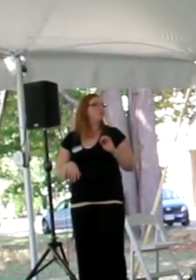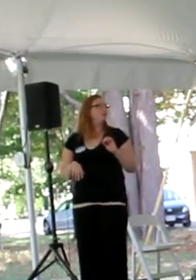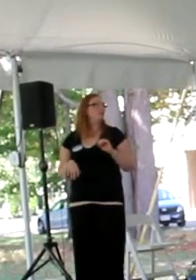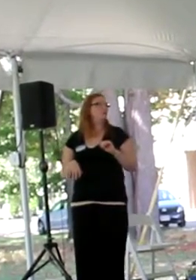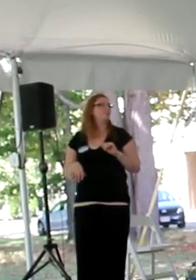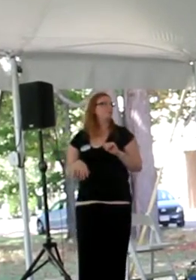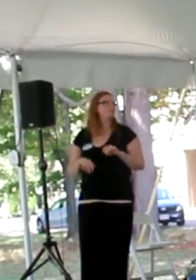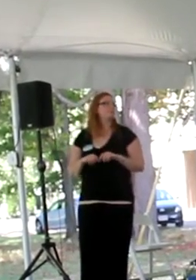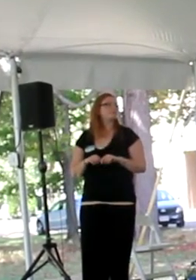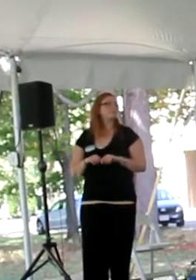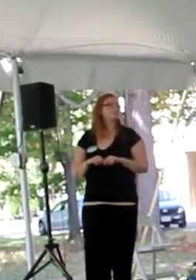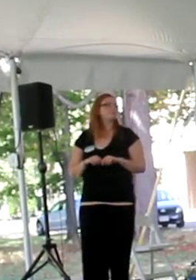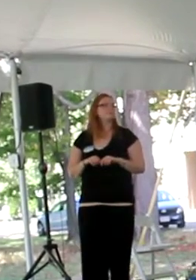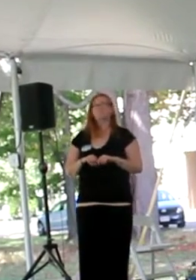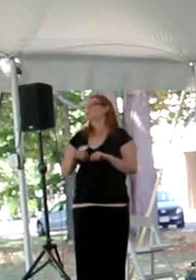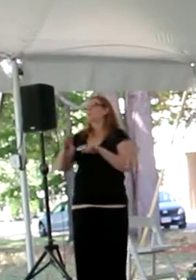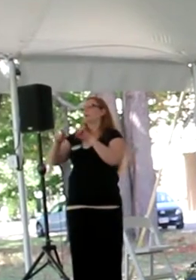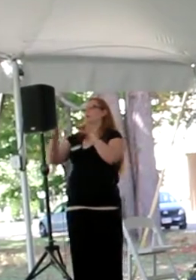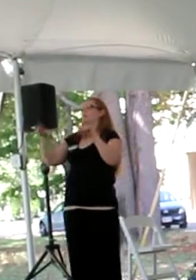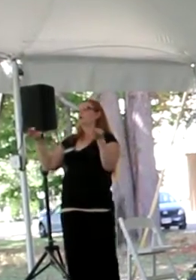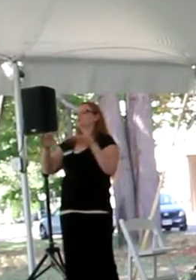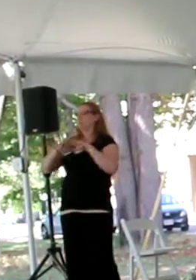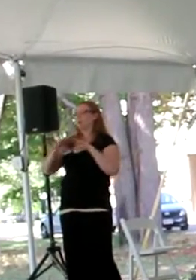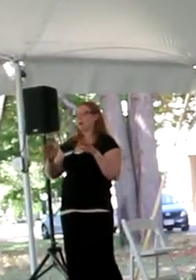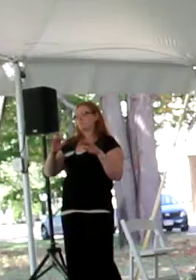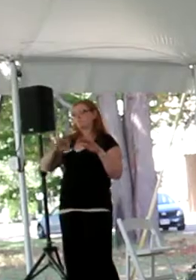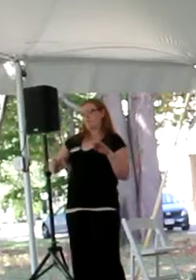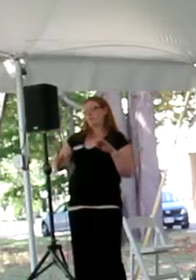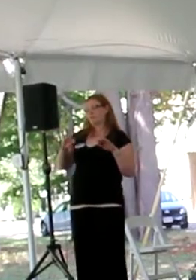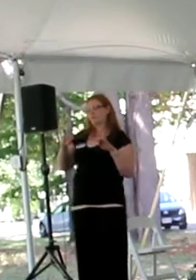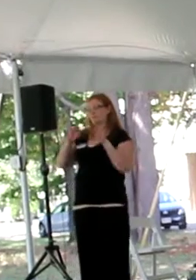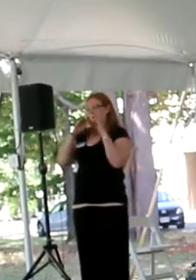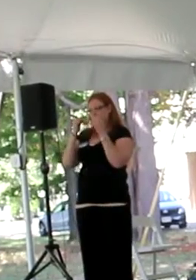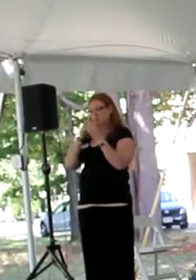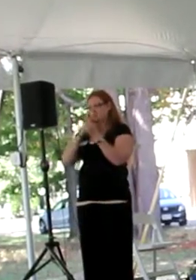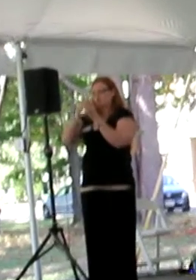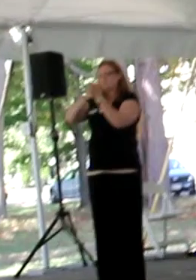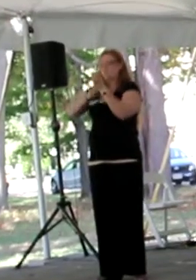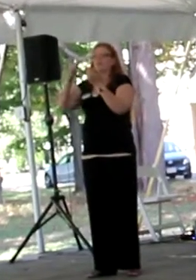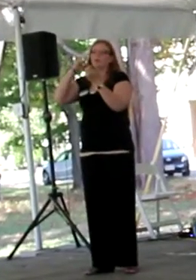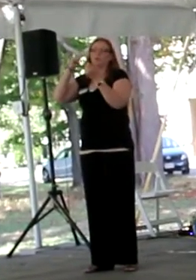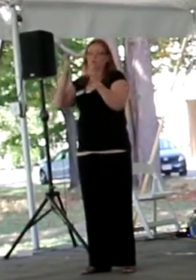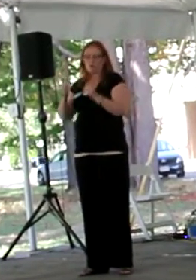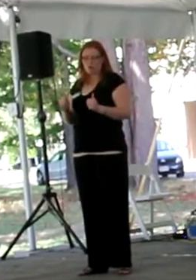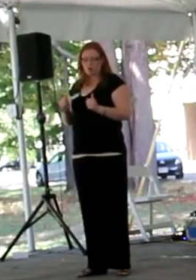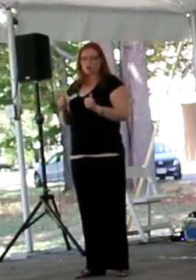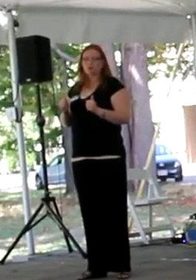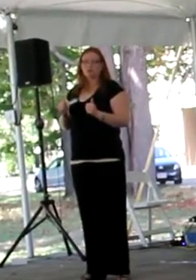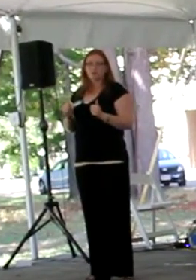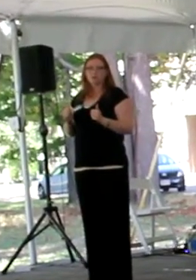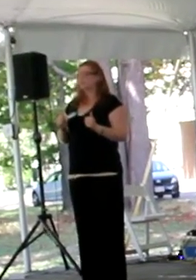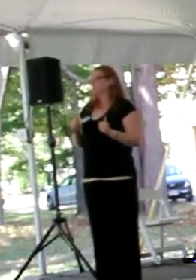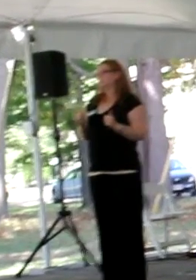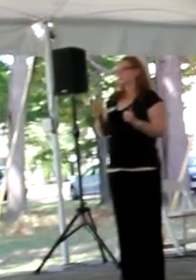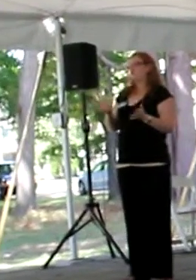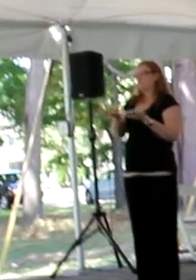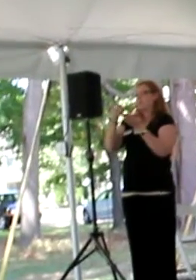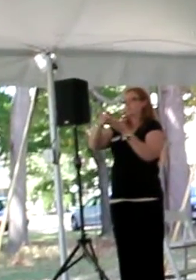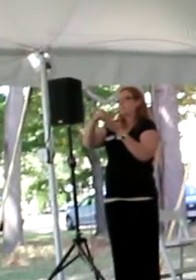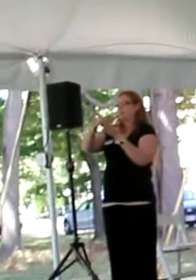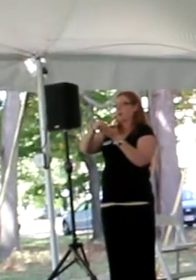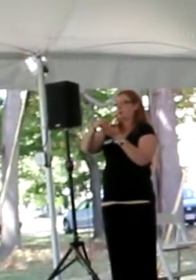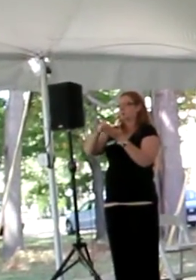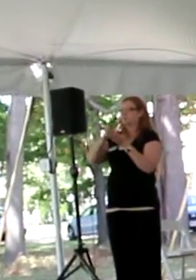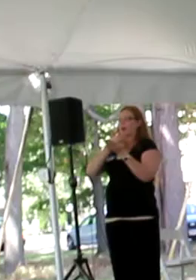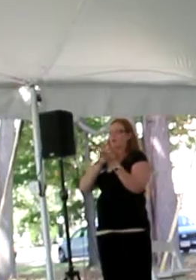There's also a wide range of non-profit organizations that support the hearing loss who raise funds through